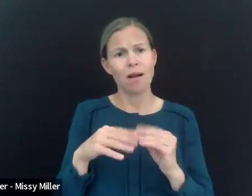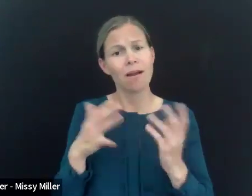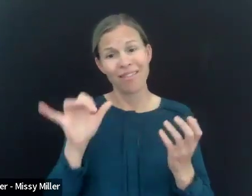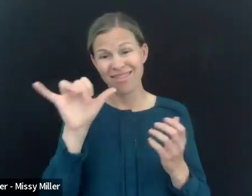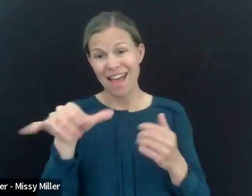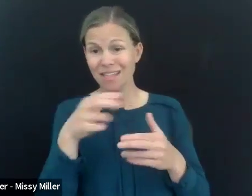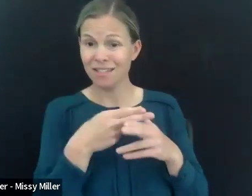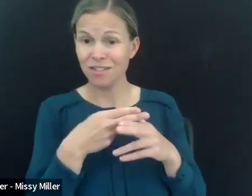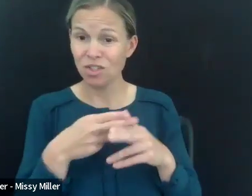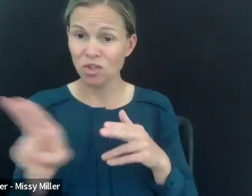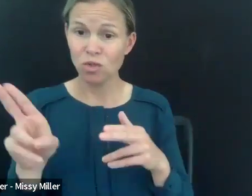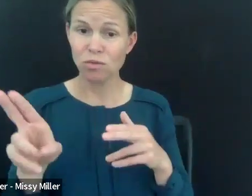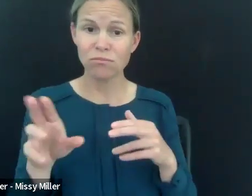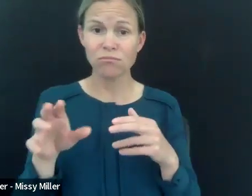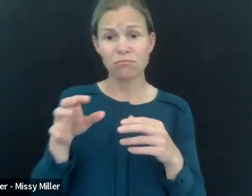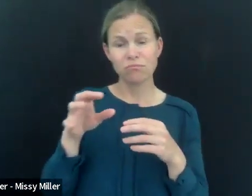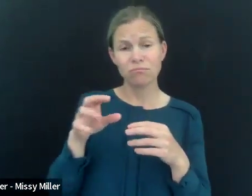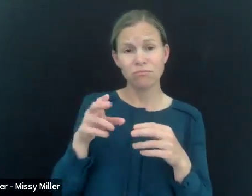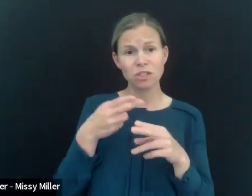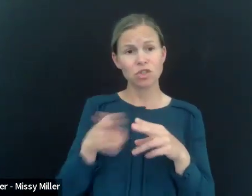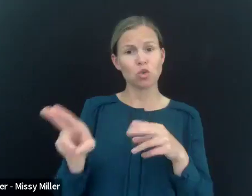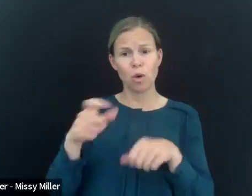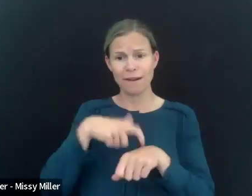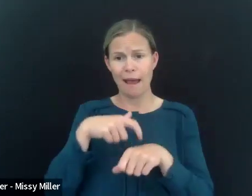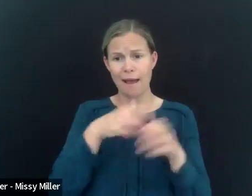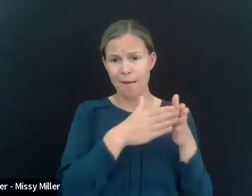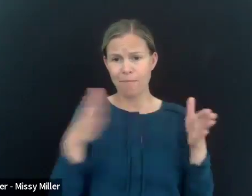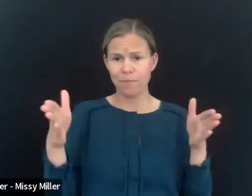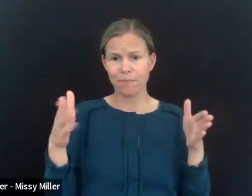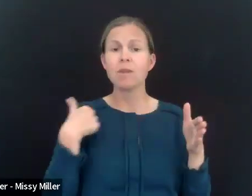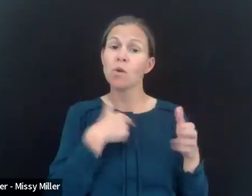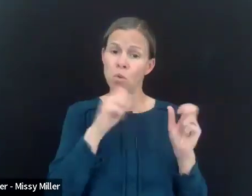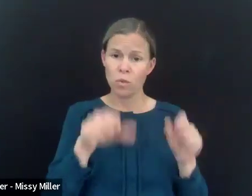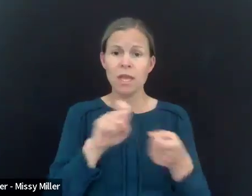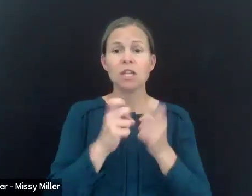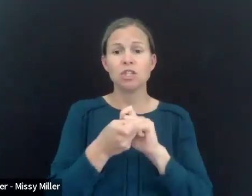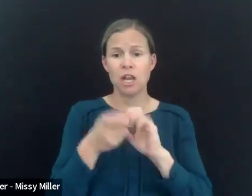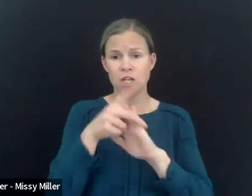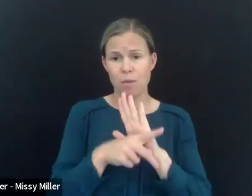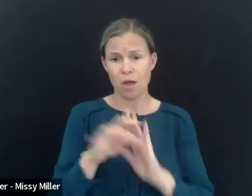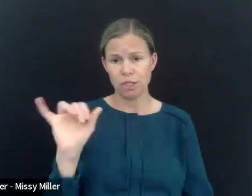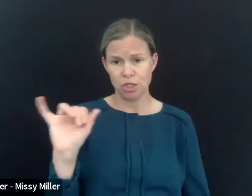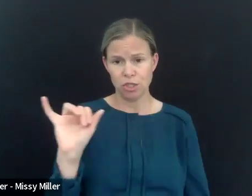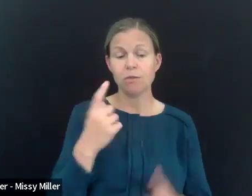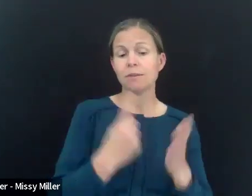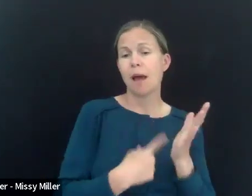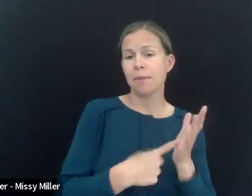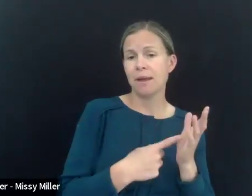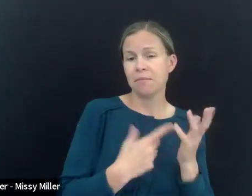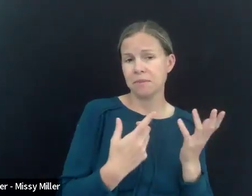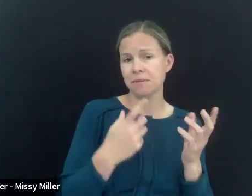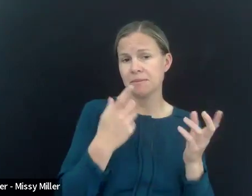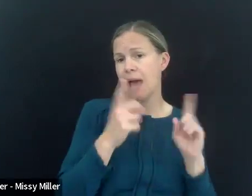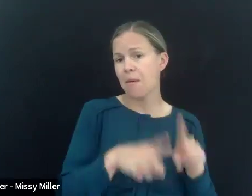time. We can change policy like that too. Sometimes it happens in courtrooms, sometimes it happens in legislatures,